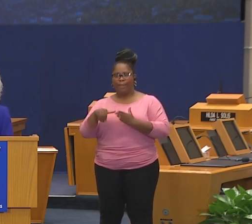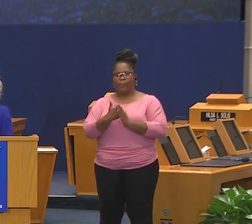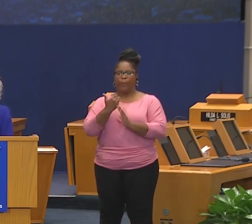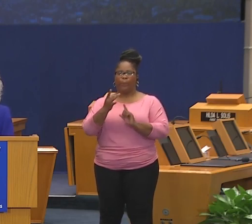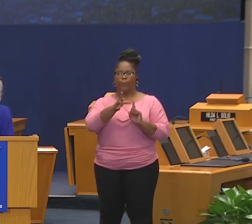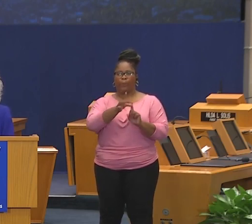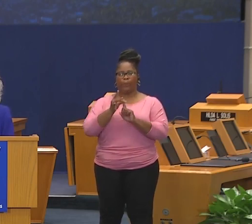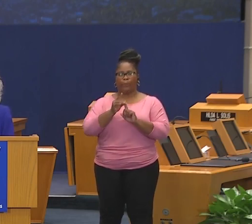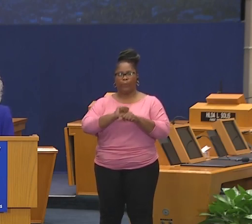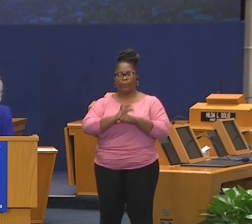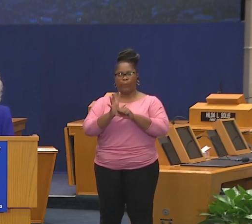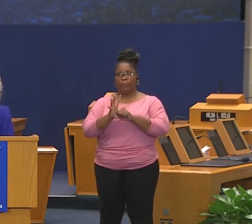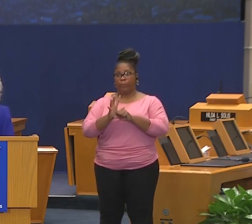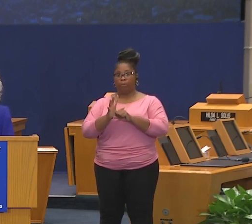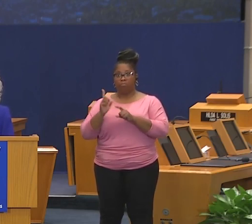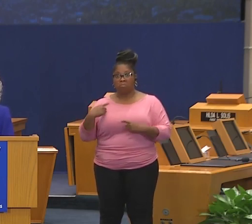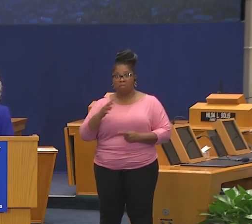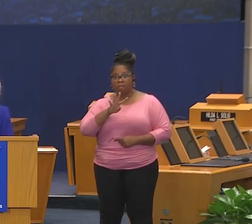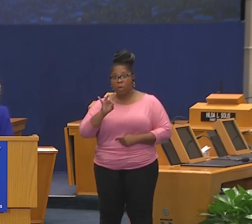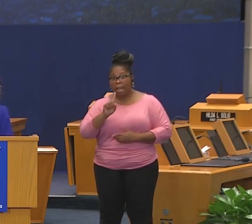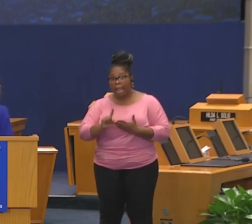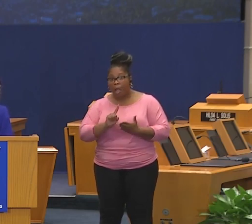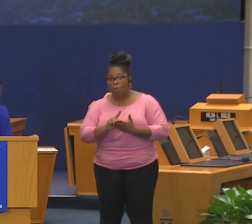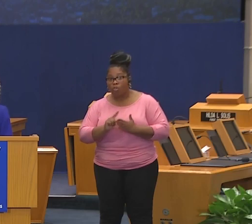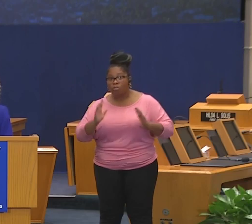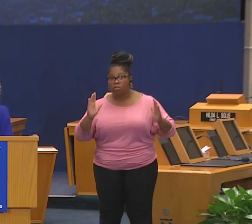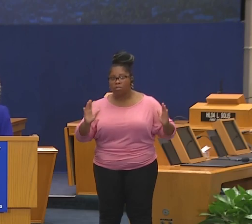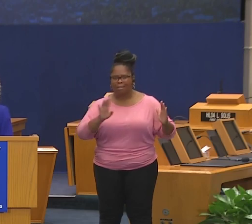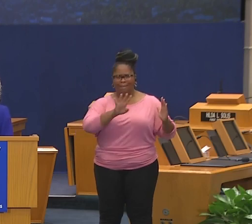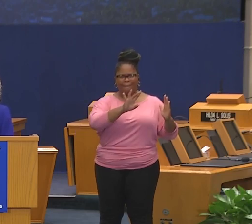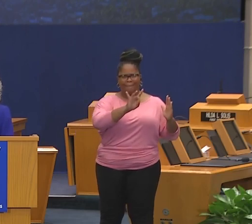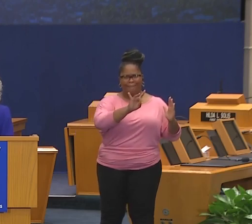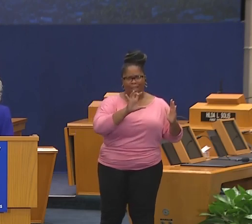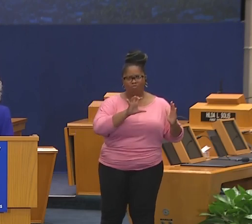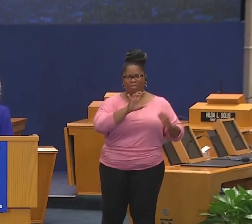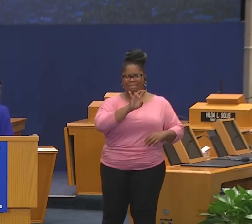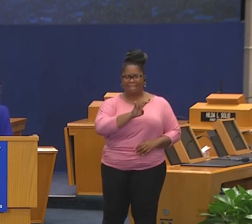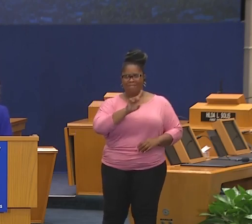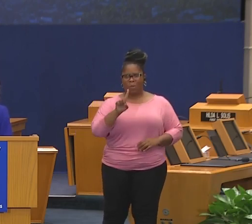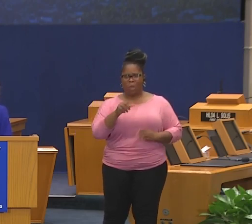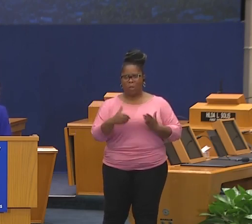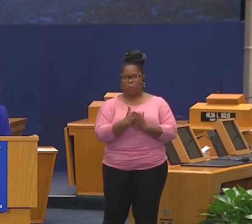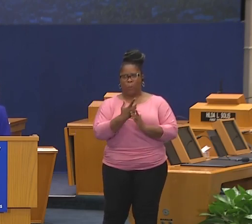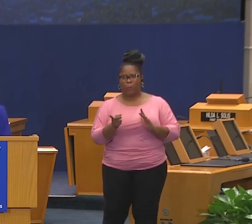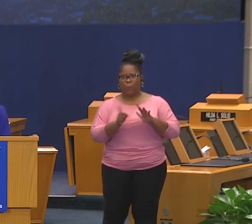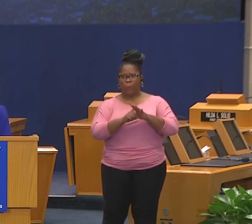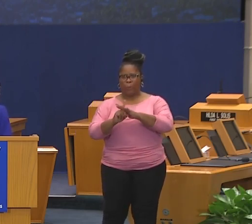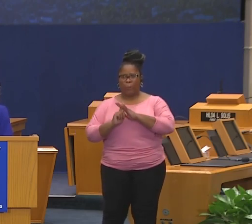last 48 hours, there have been 871 new cases. This brings our total to